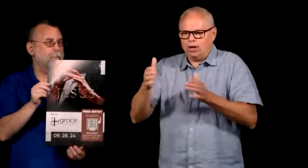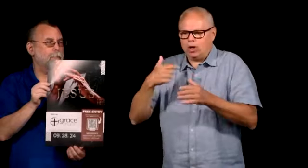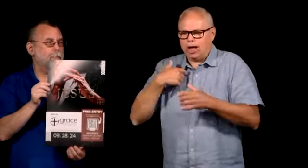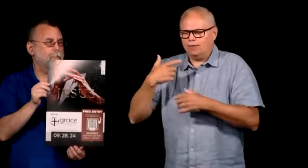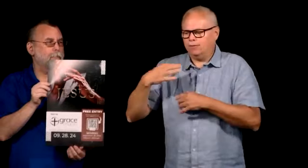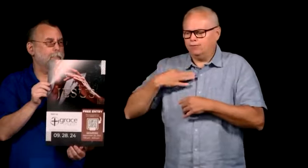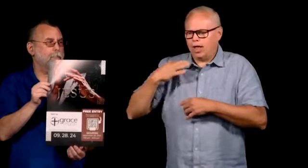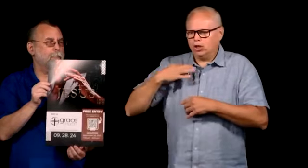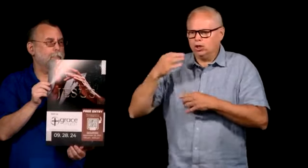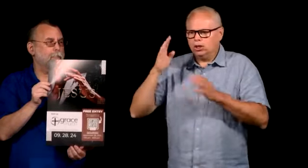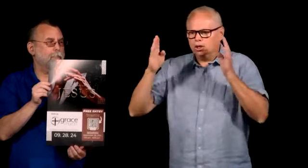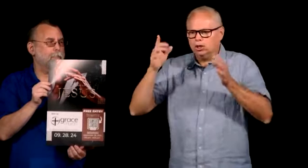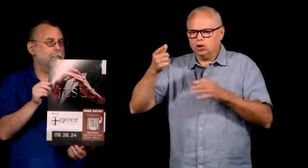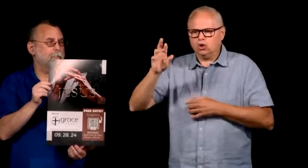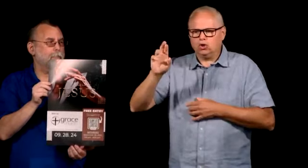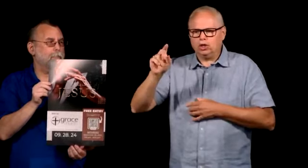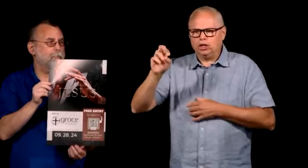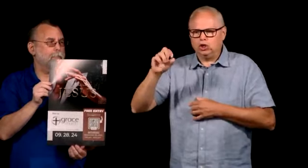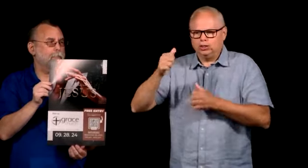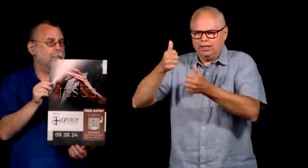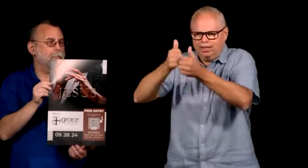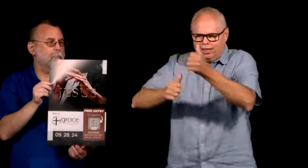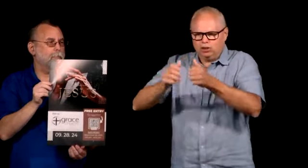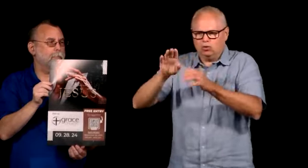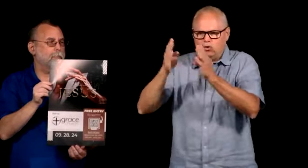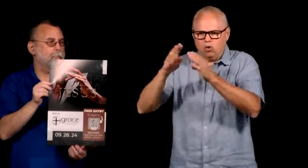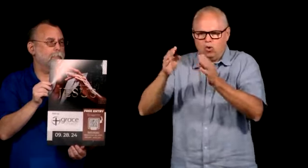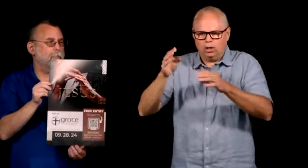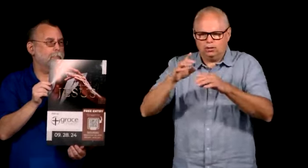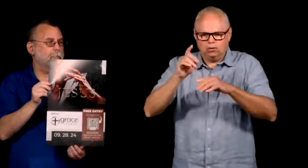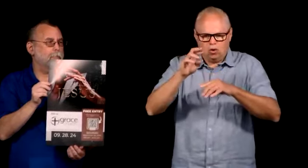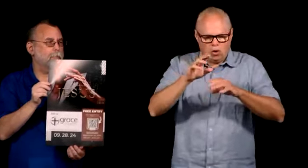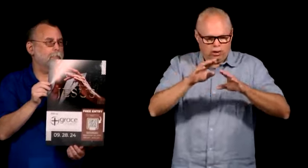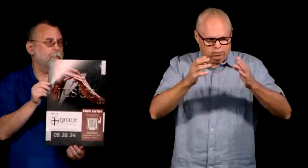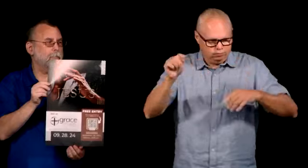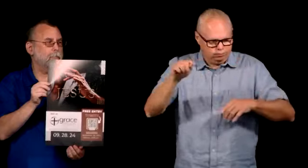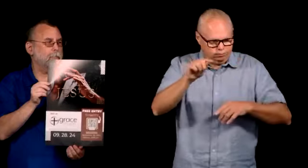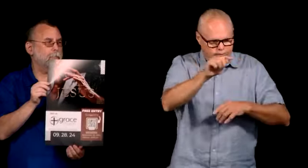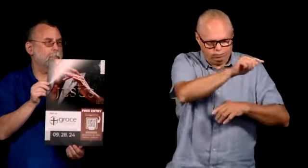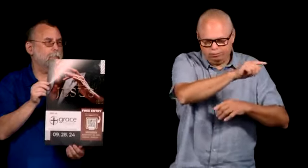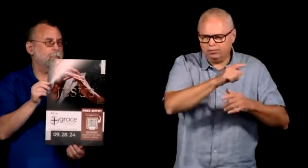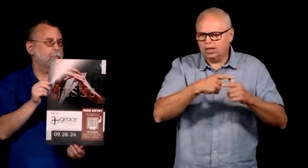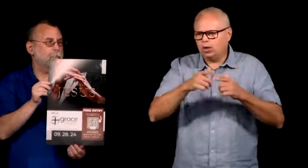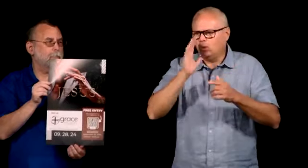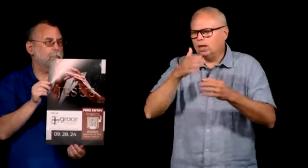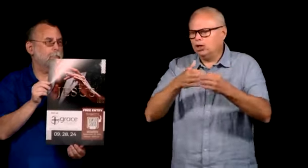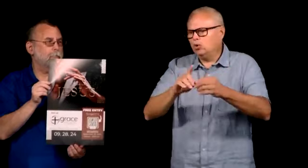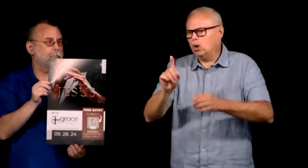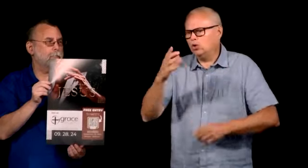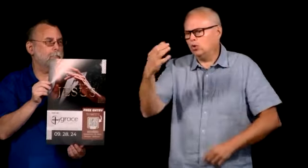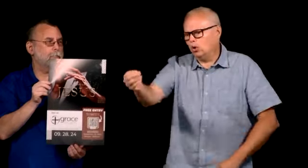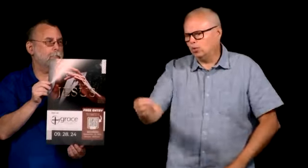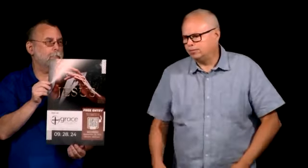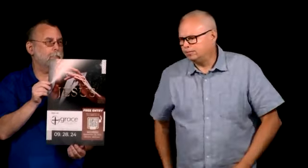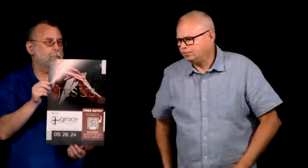which door, go in, and I plan on having volunteers at all of the entrances, and they can